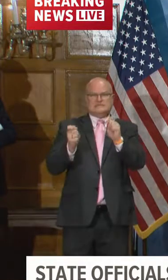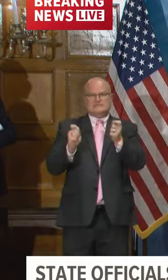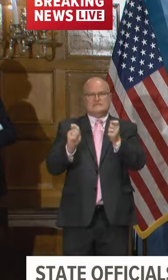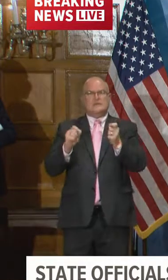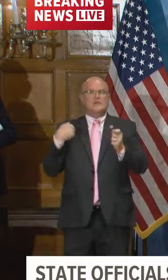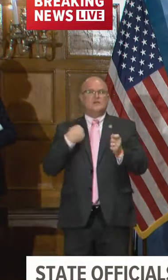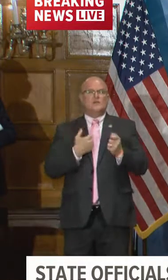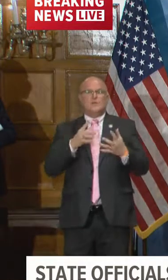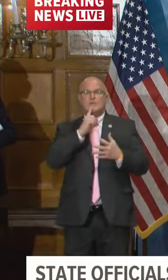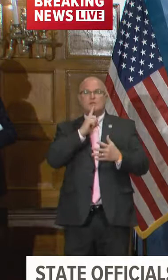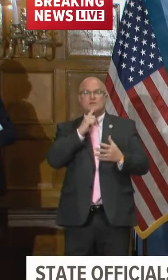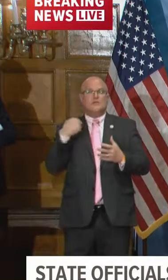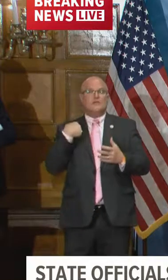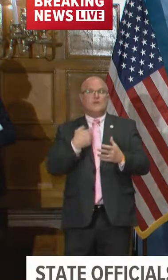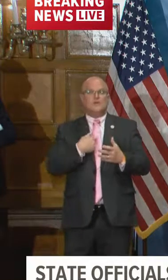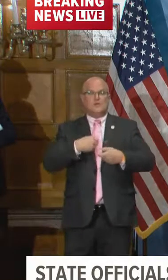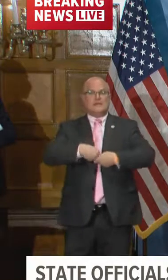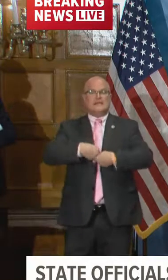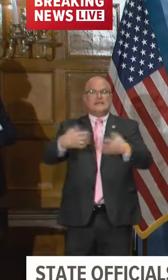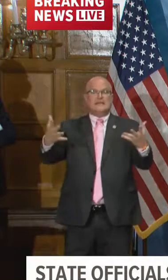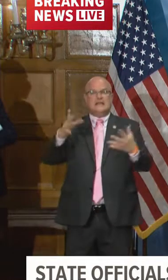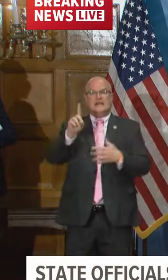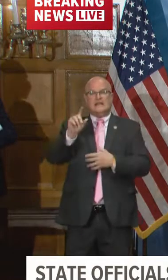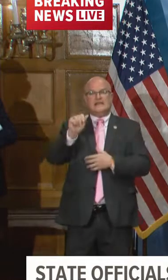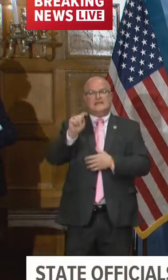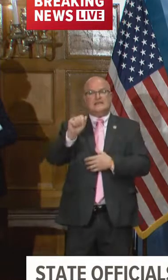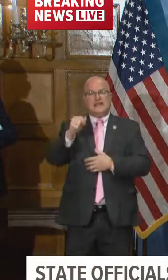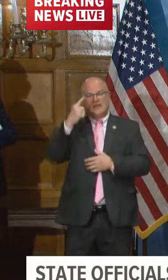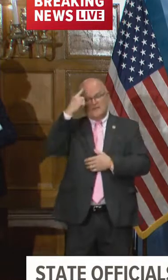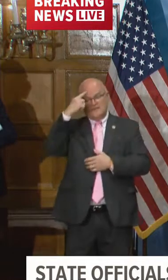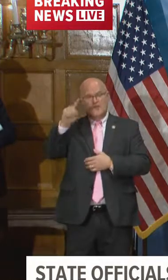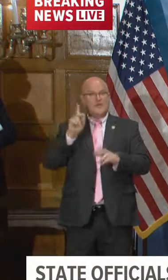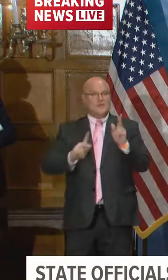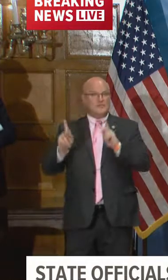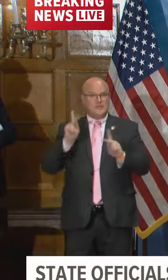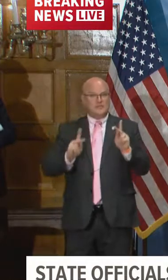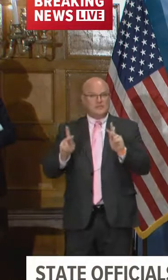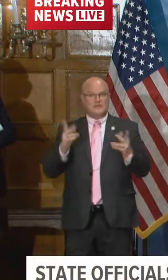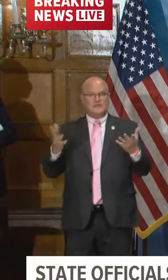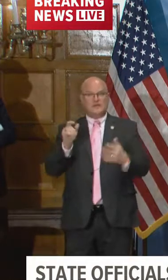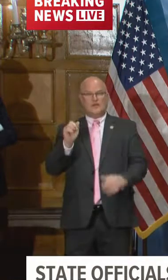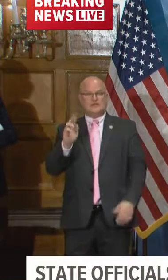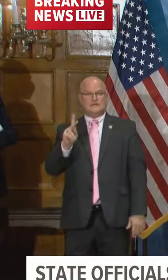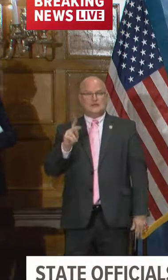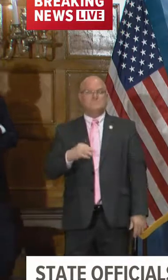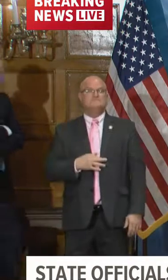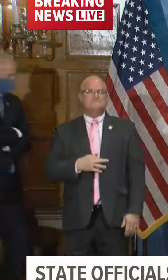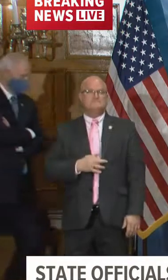end of the day, we want to make sure that we're getting the data out to the, to our, our stakeholders and to the people of Arkansas.